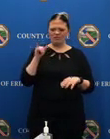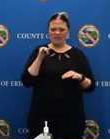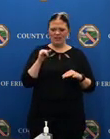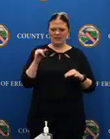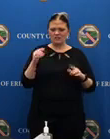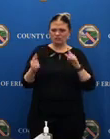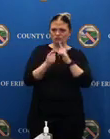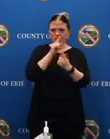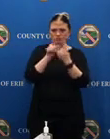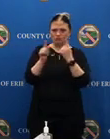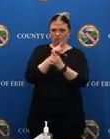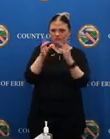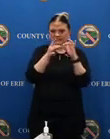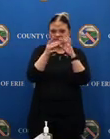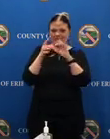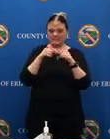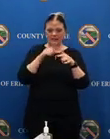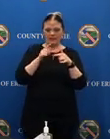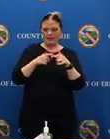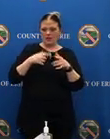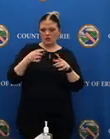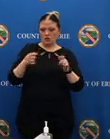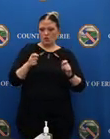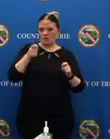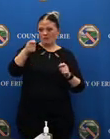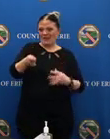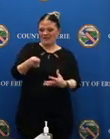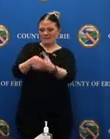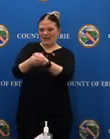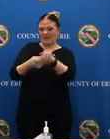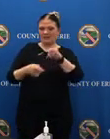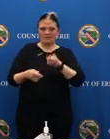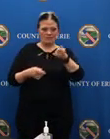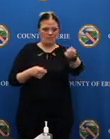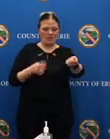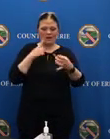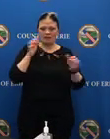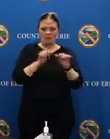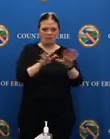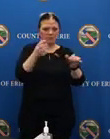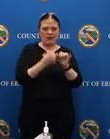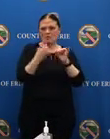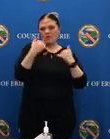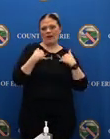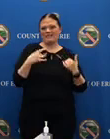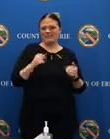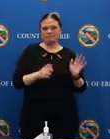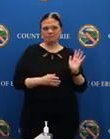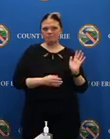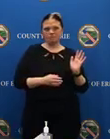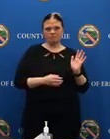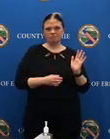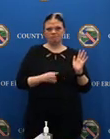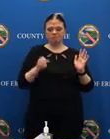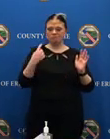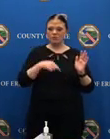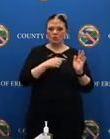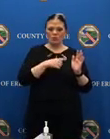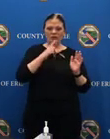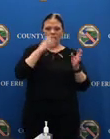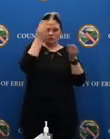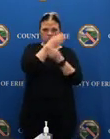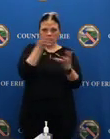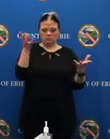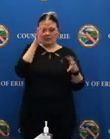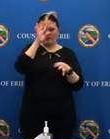and one person could come up and grab a palm from you, and then you get it, and then you pass it on to everyone else afterwards, potentially. So we are telling